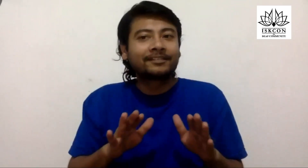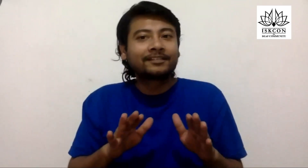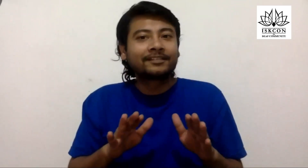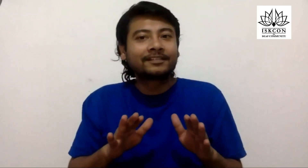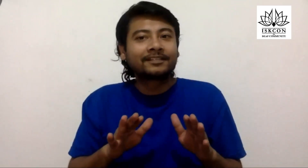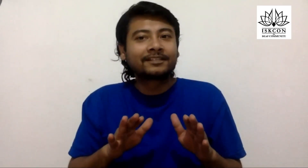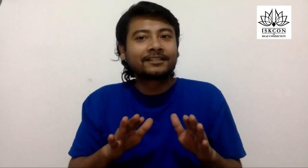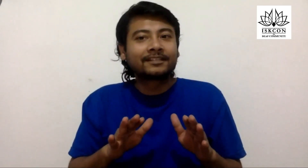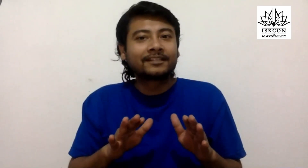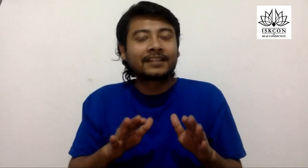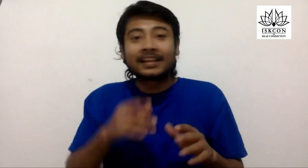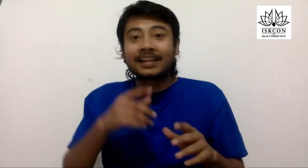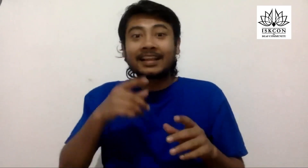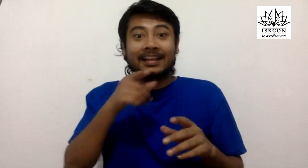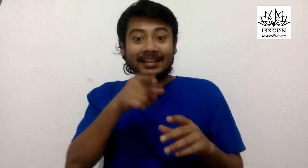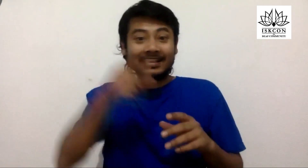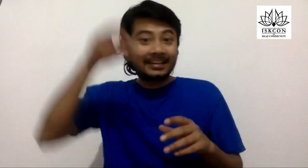pure love.